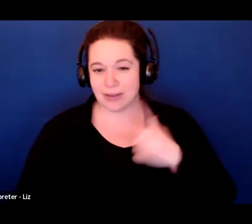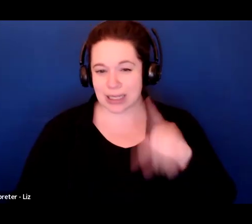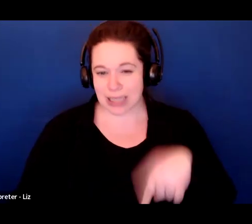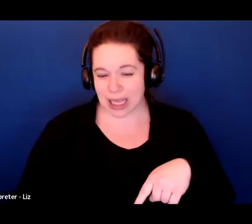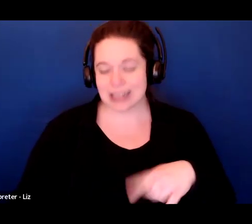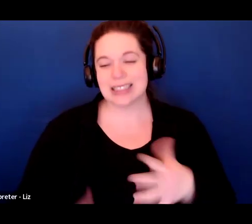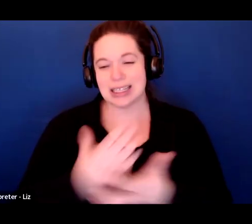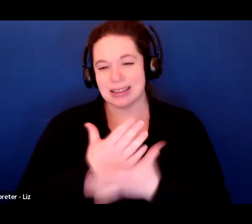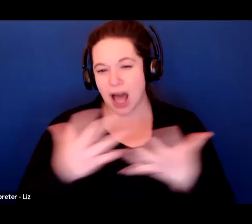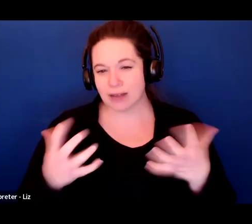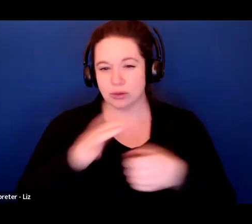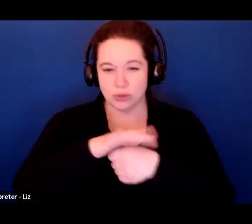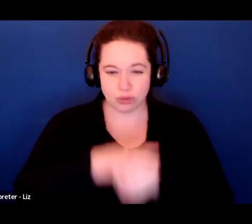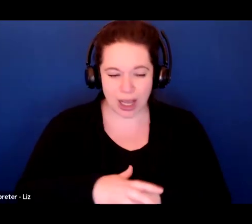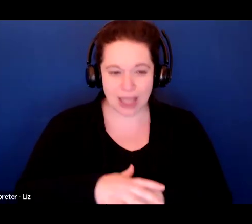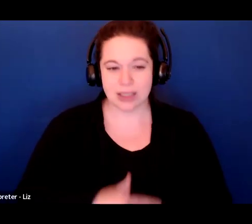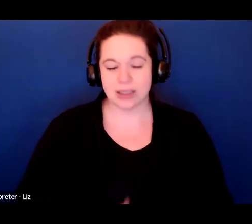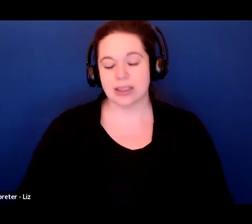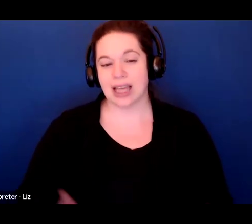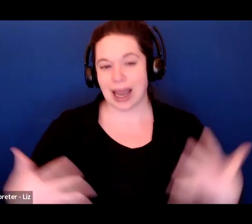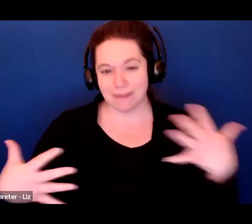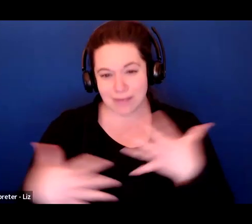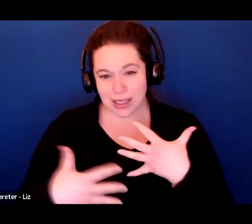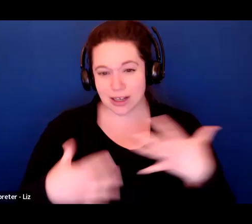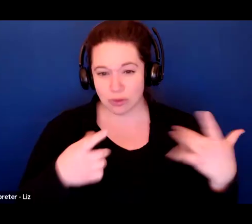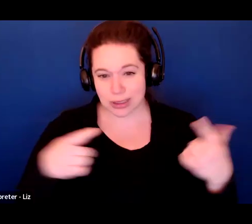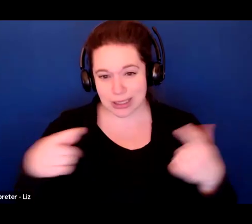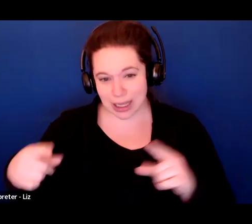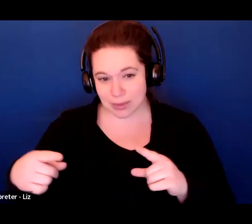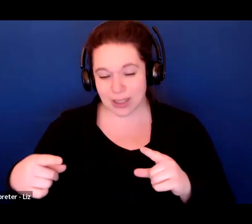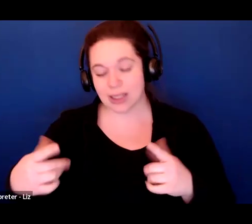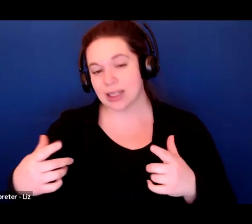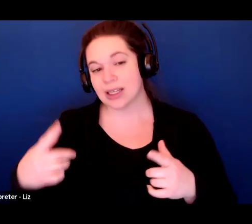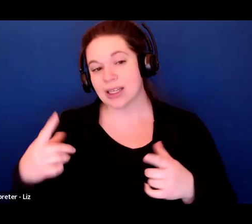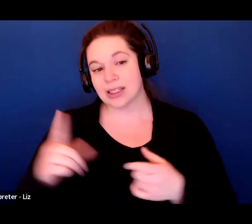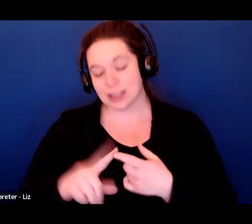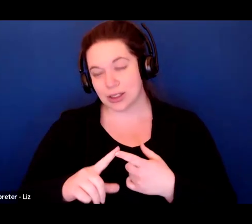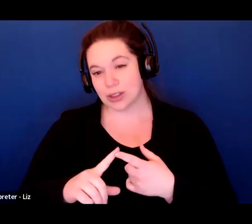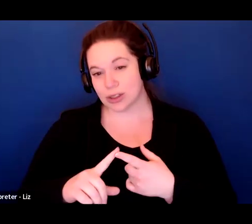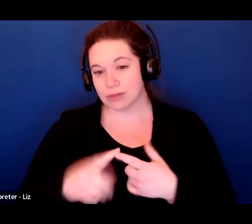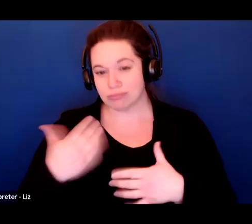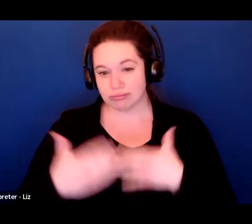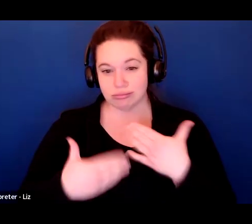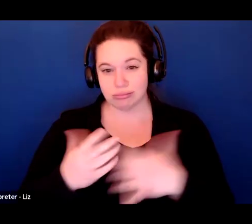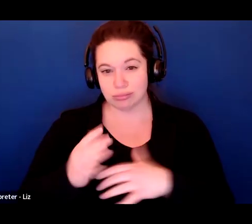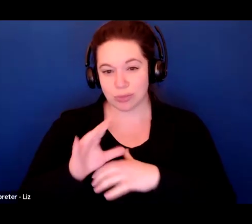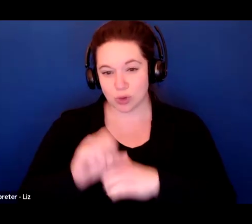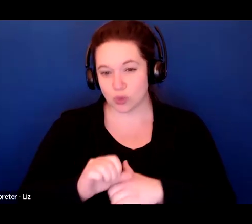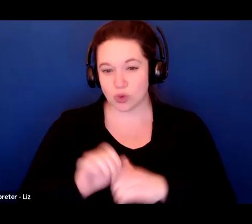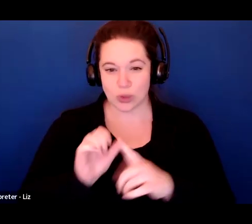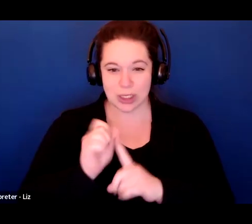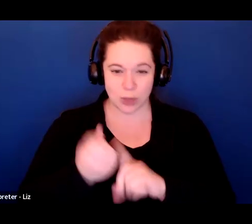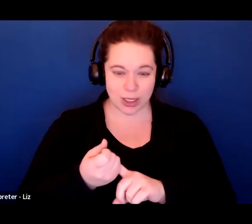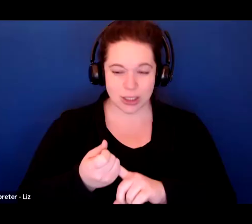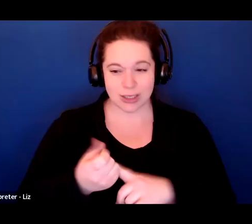a lot of stress and fear of what's going to happen next until you really get, used to the whole situation.